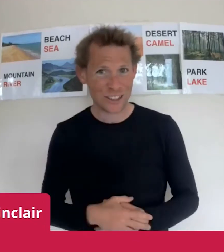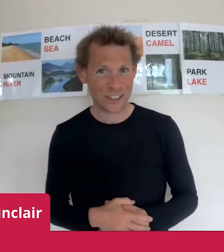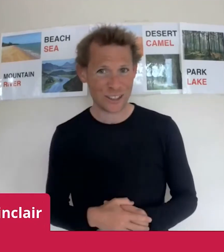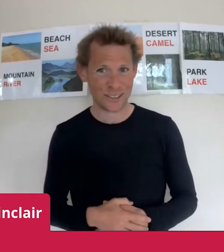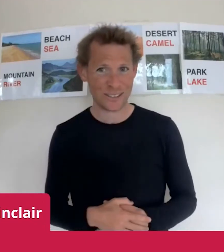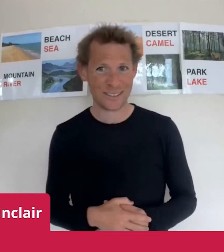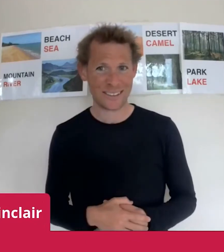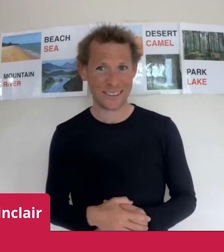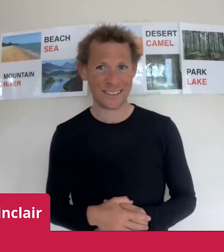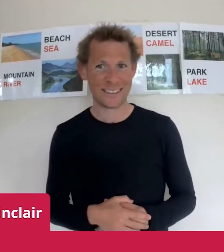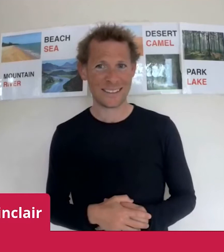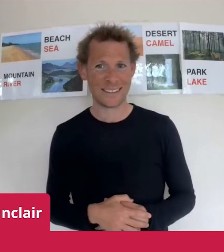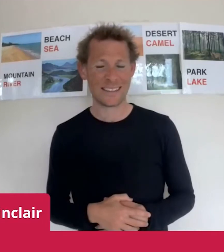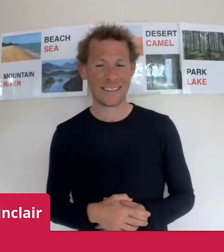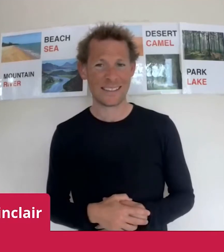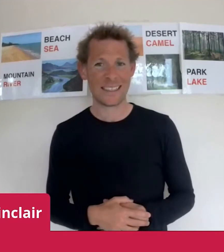And the answer is